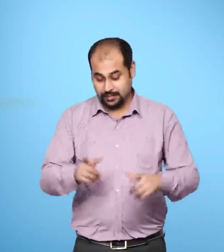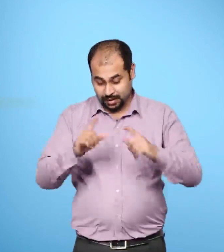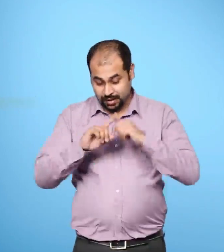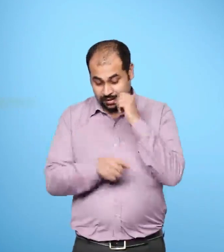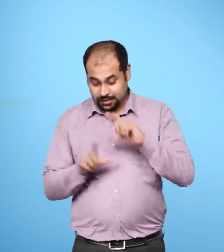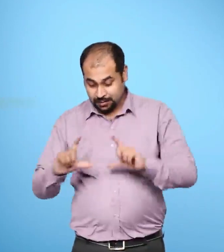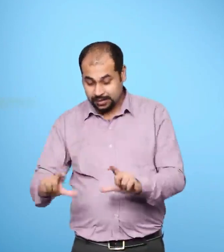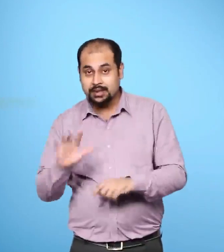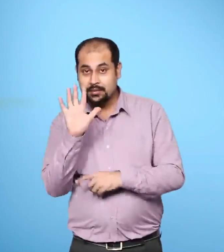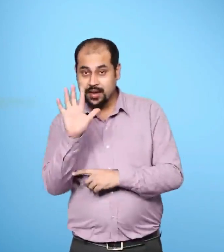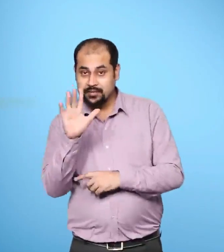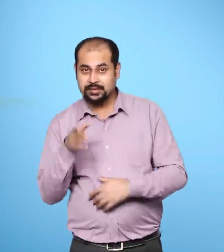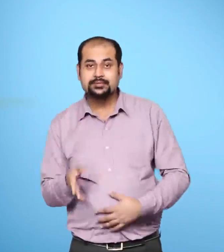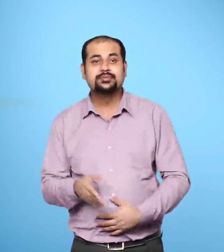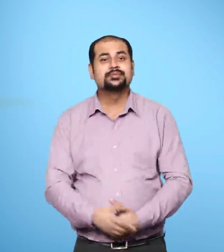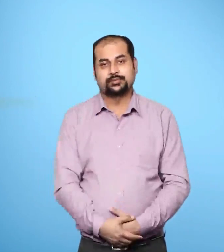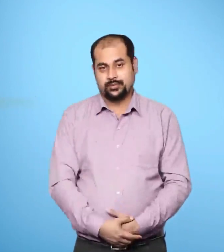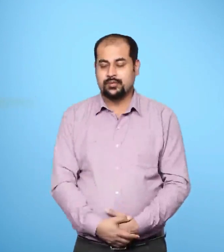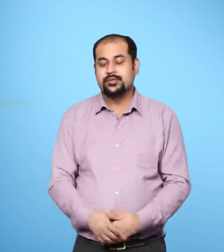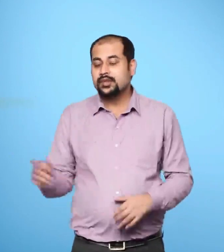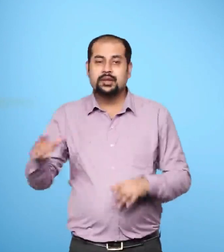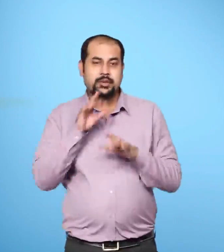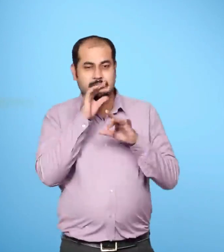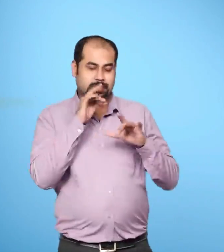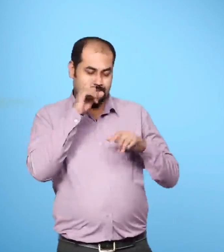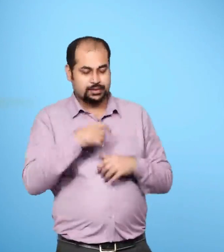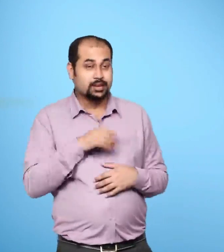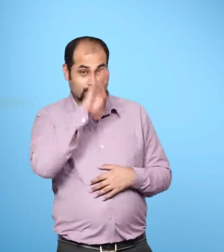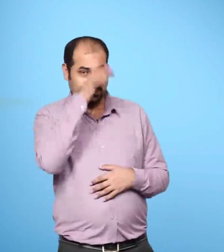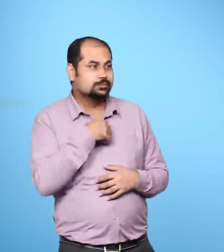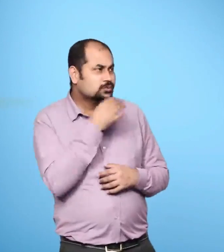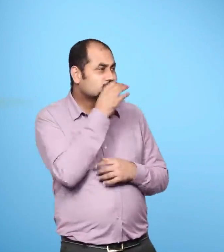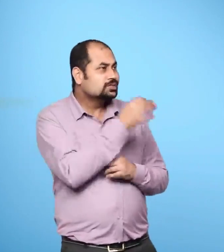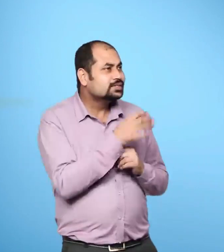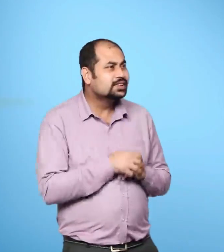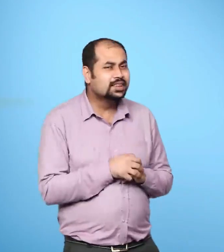Picture 5 shows the flute man talking to the king.